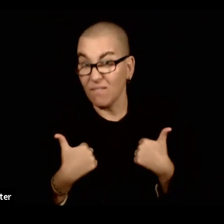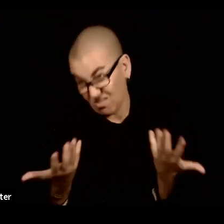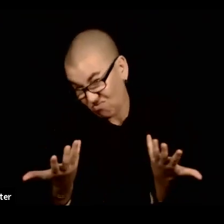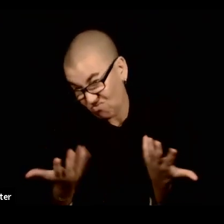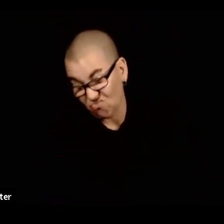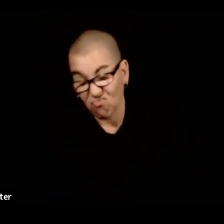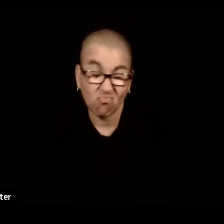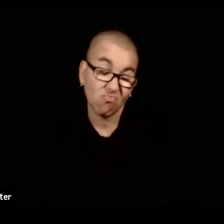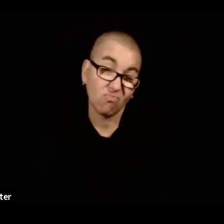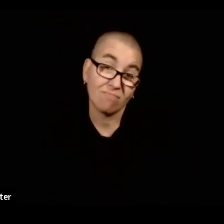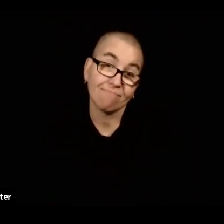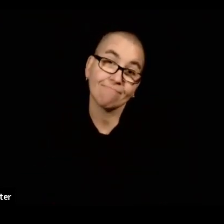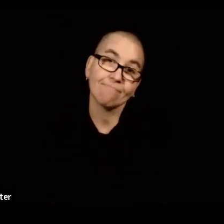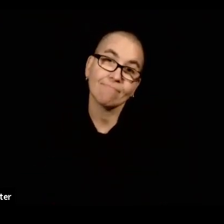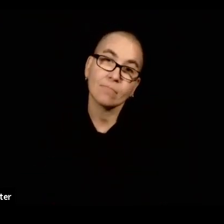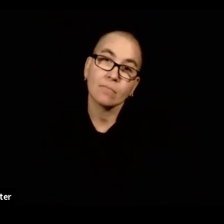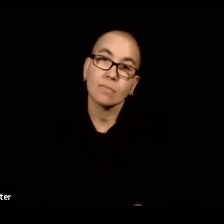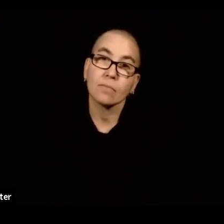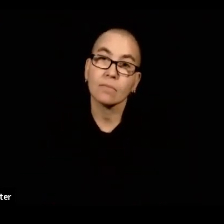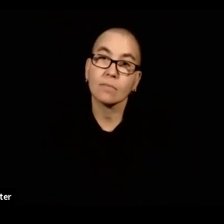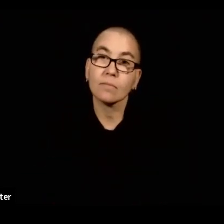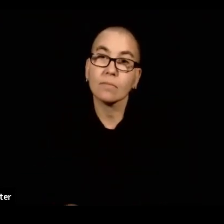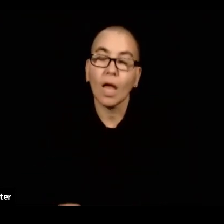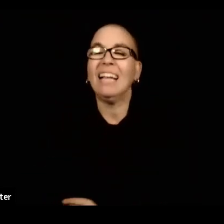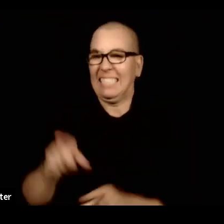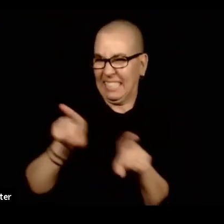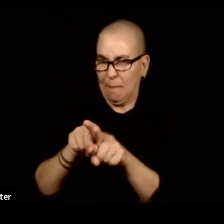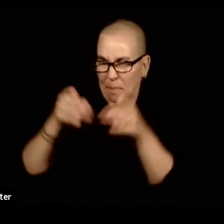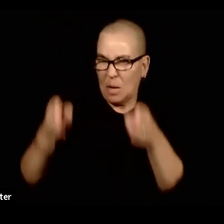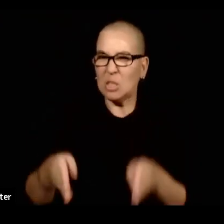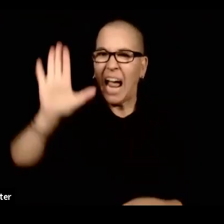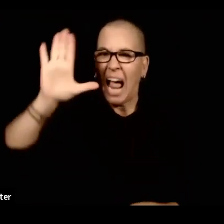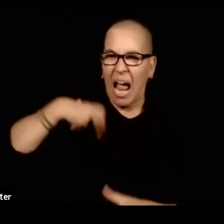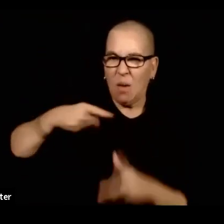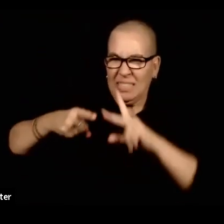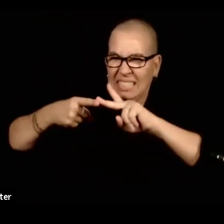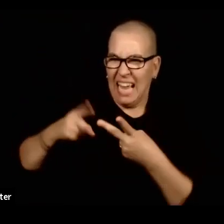We do have a follow-up question from Jeremy Olson. You're now live.